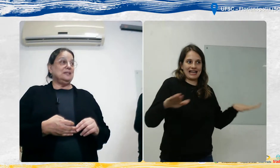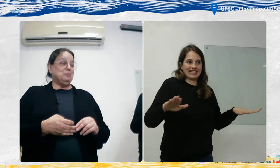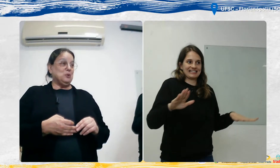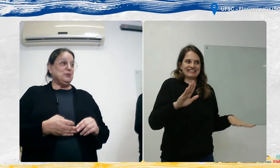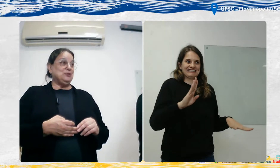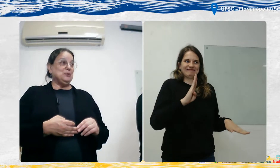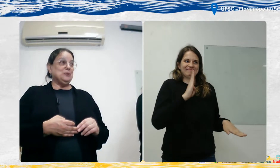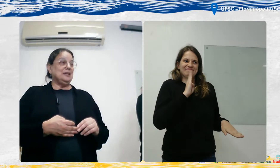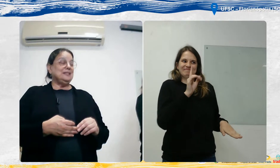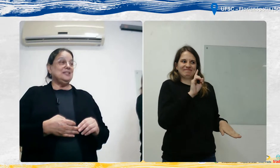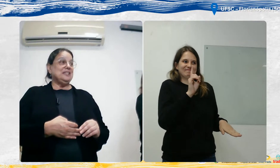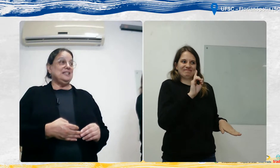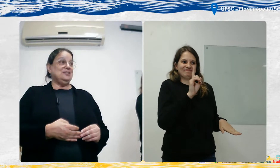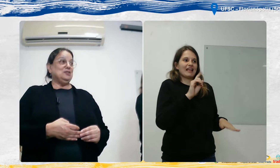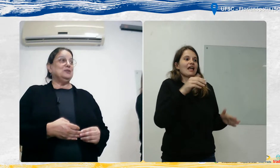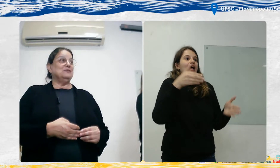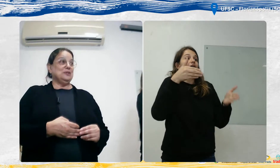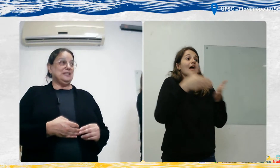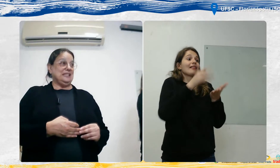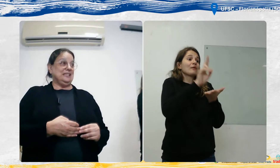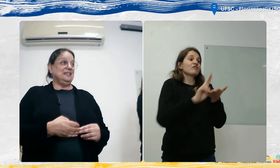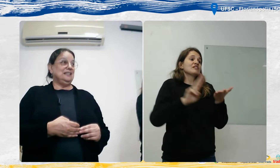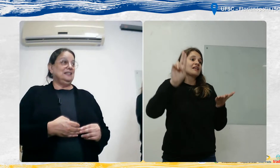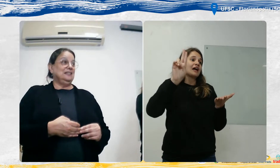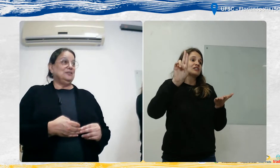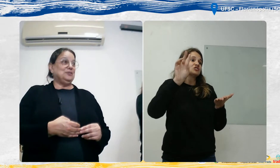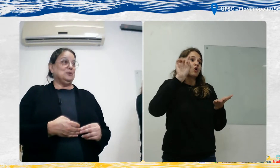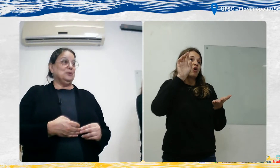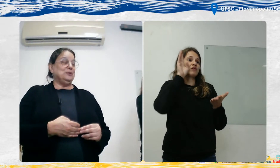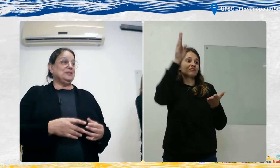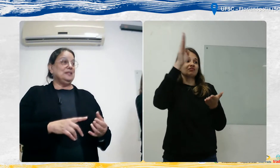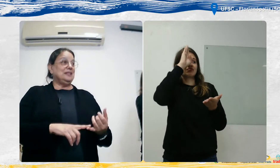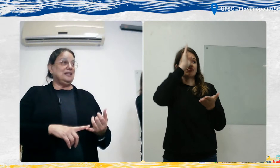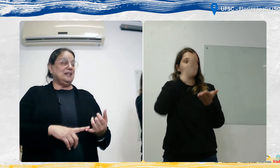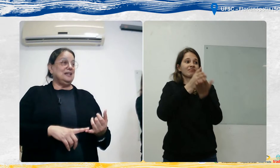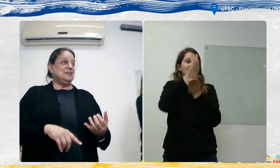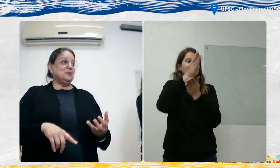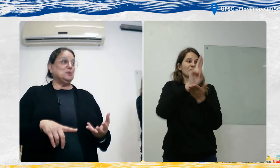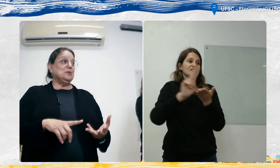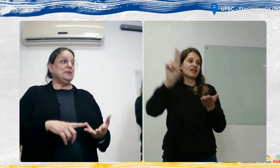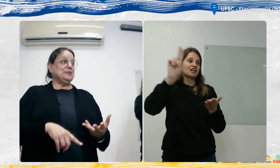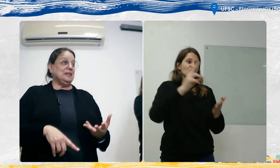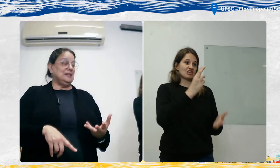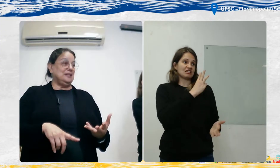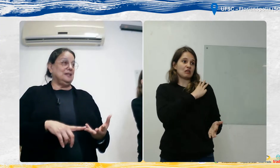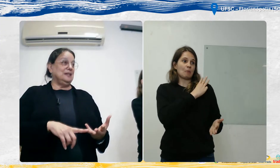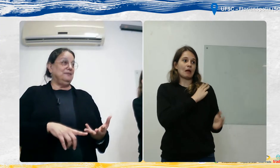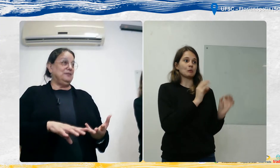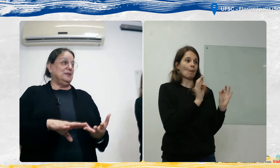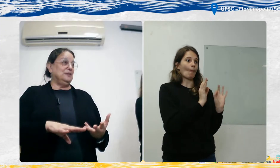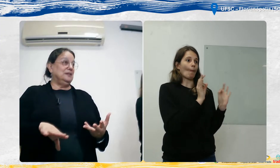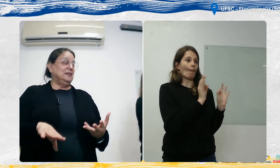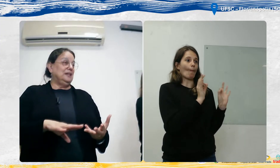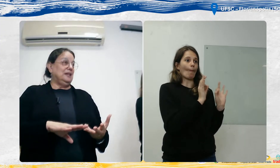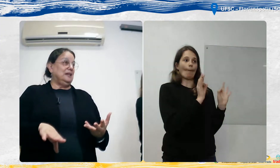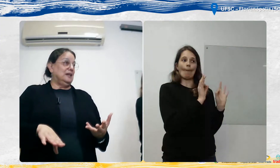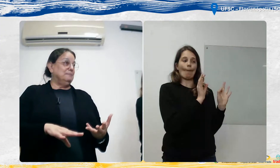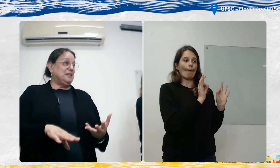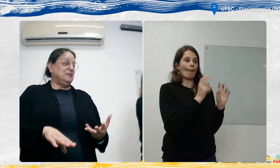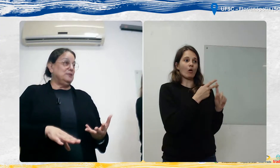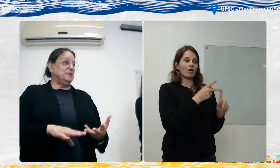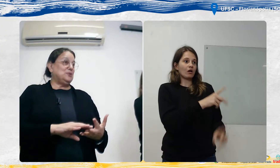be exposed to, not until they get to university. So there's nothing in high school, there's nothing if they're